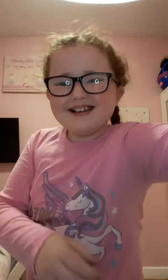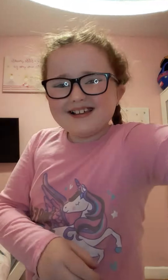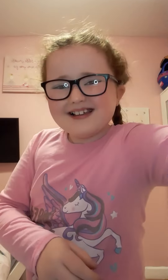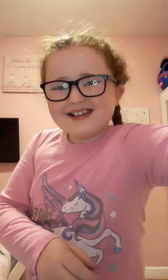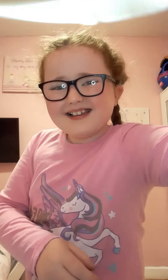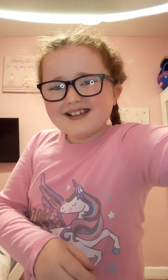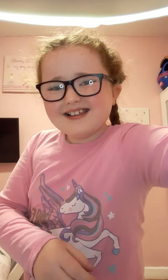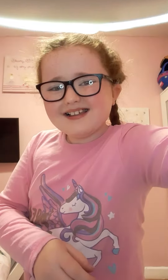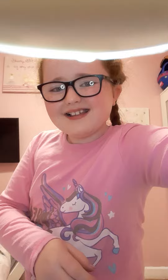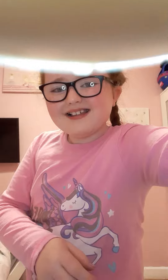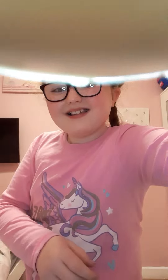no